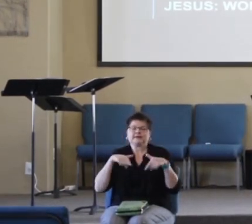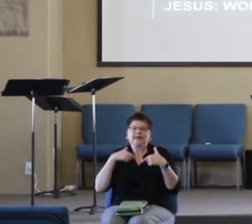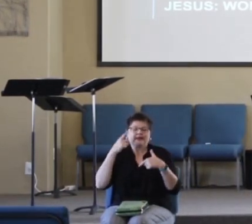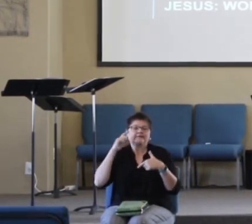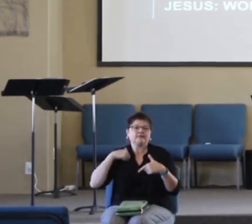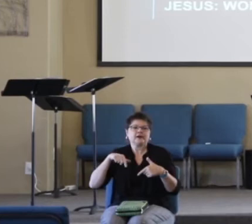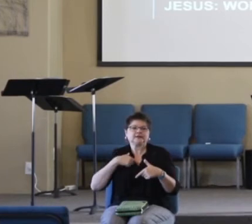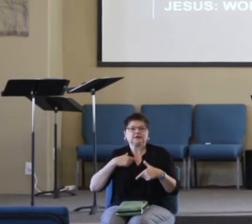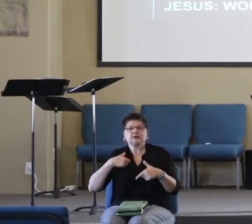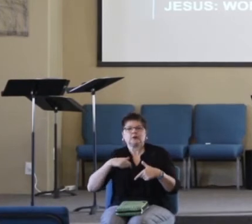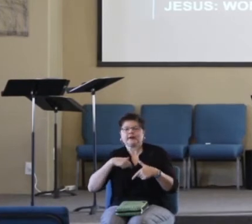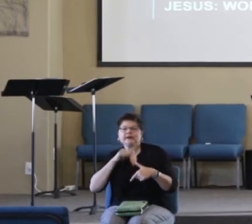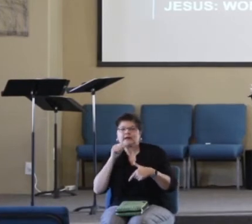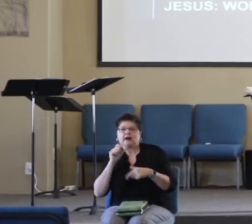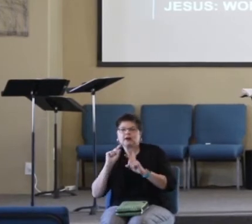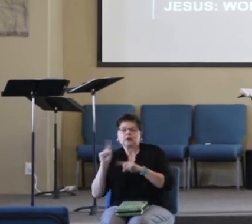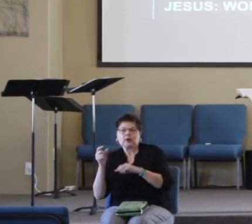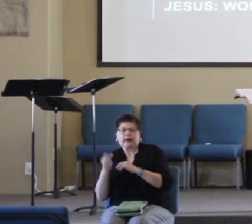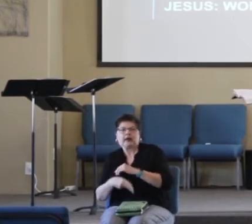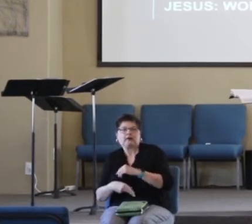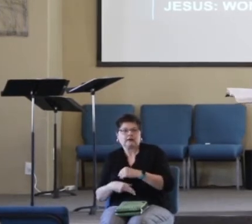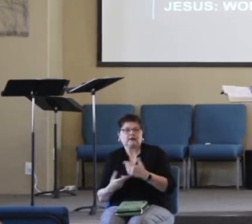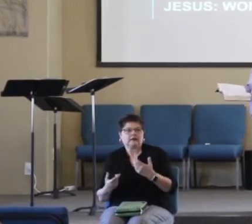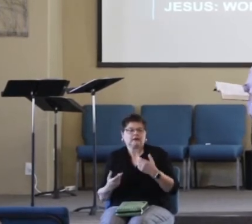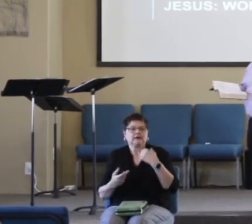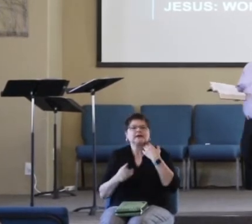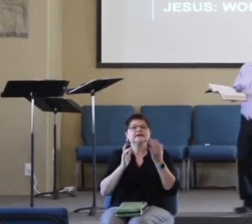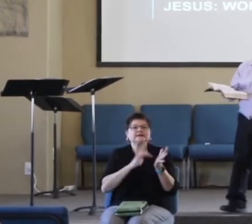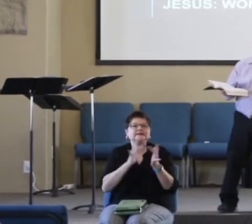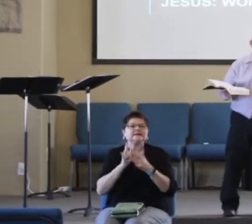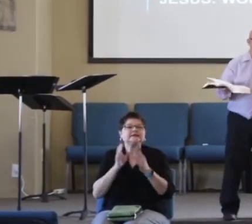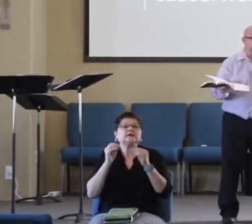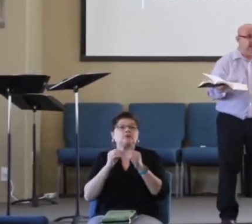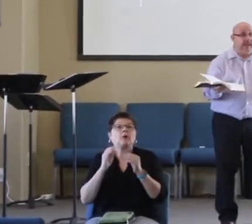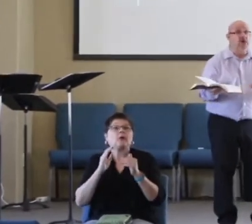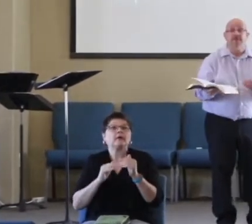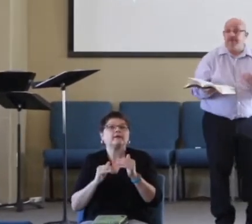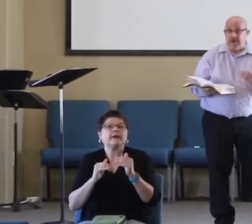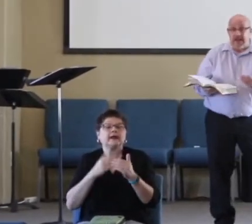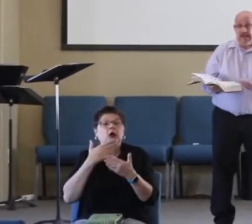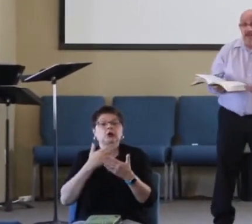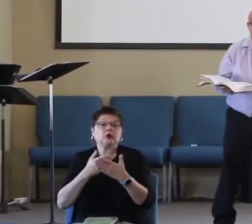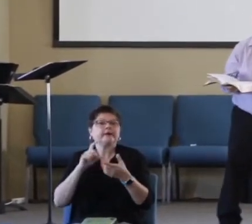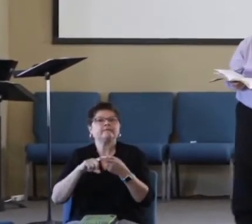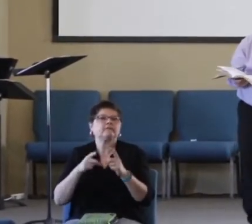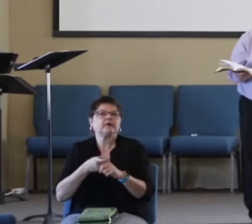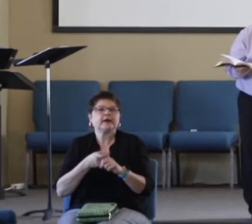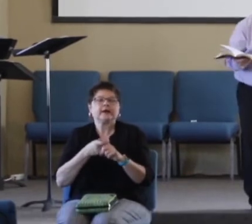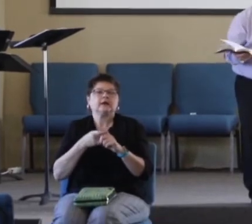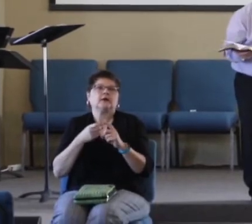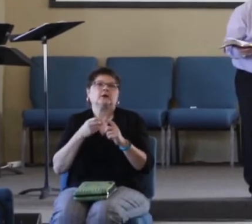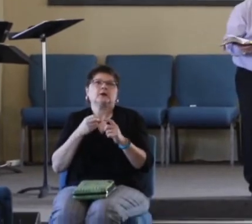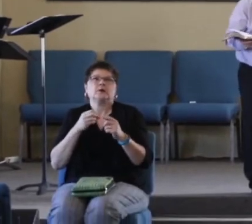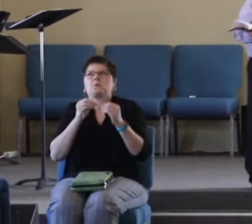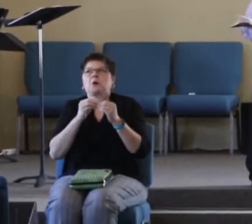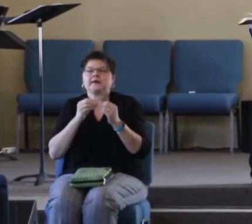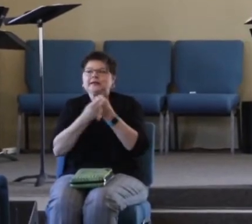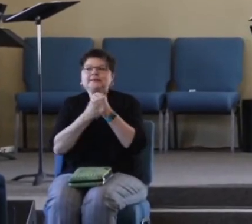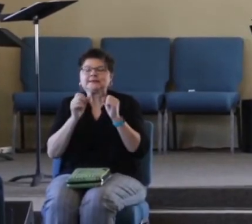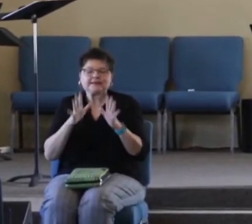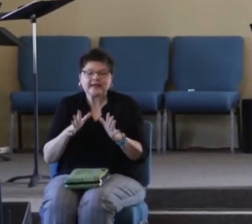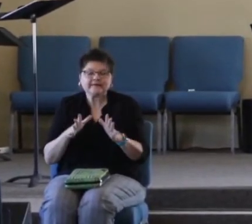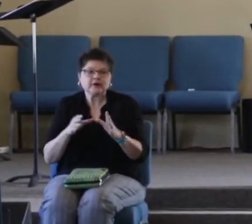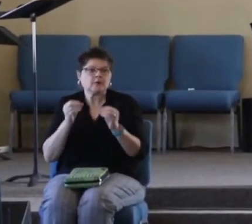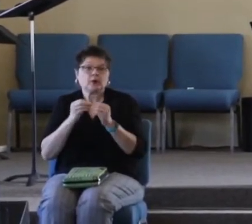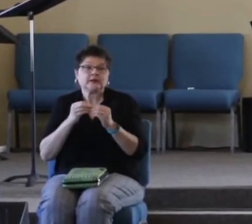could not go to hell. Jesus is more than a good friend. He's more than a savior. He's more than just the